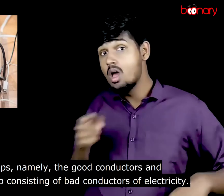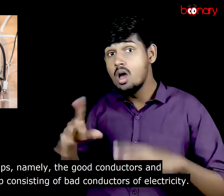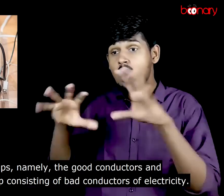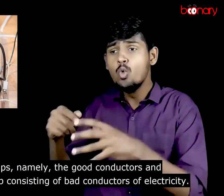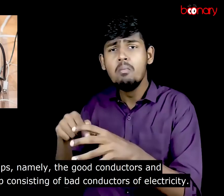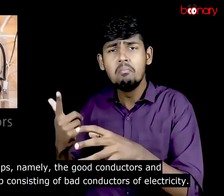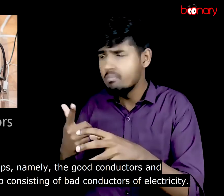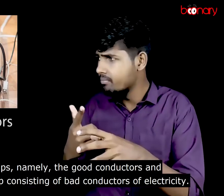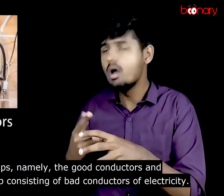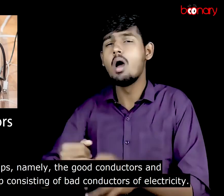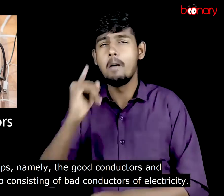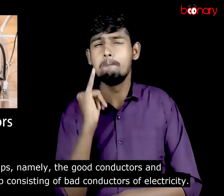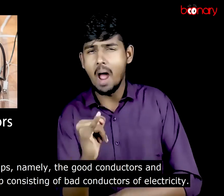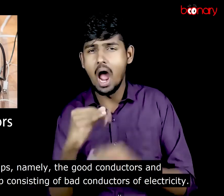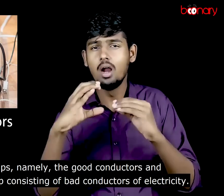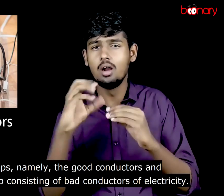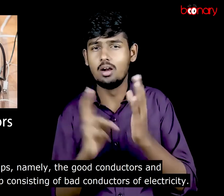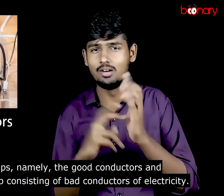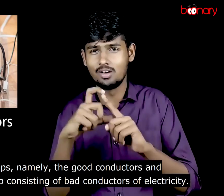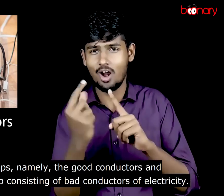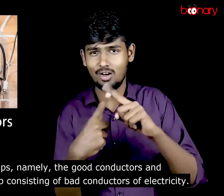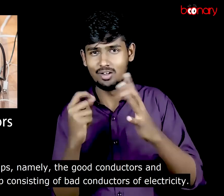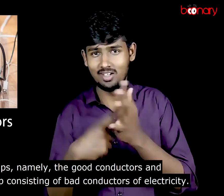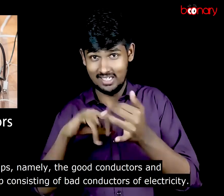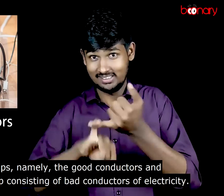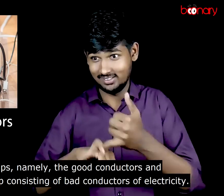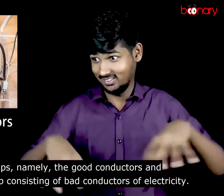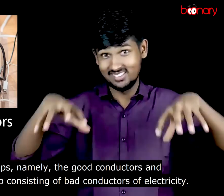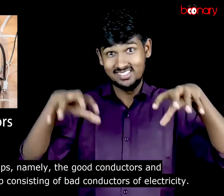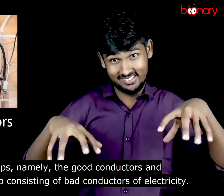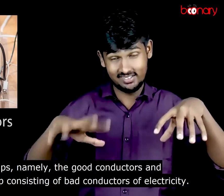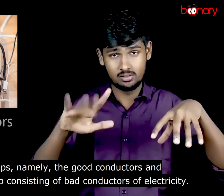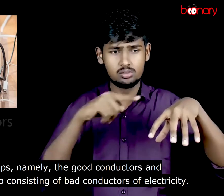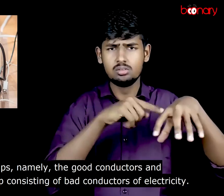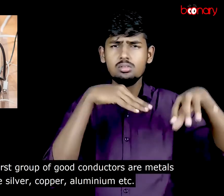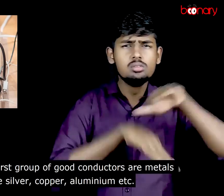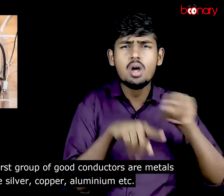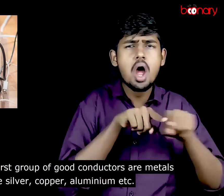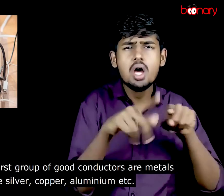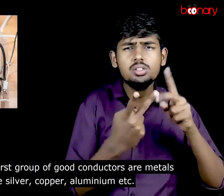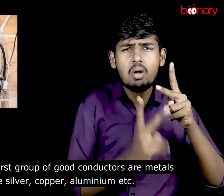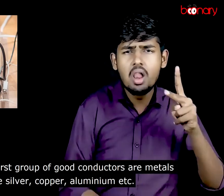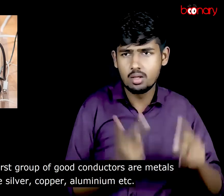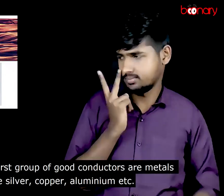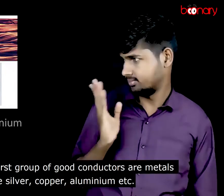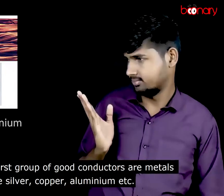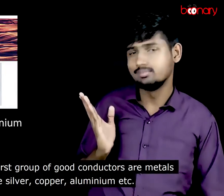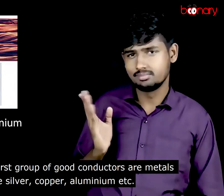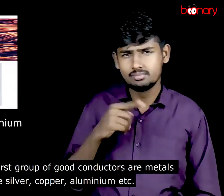and the other group consisting of bad conductors of electricity. Among the first group of good